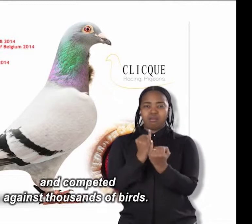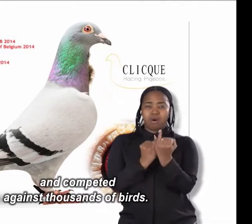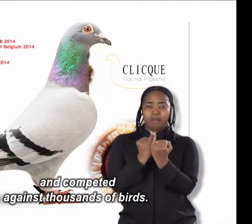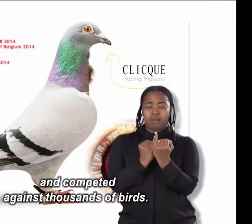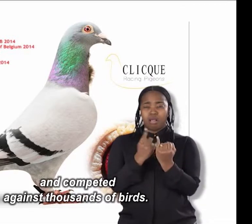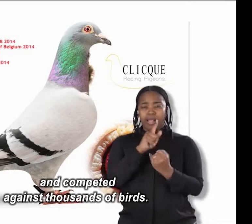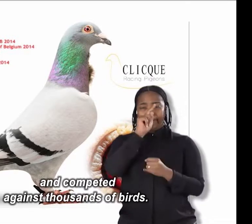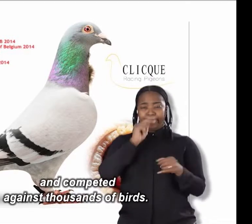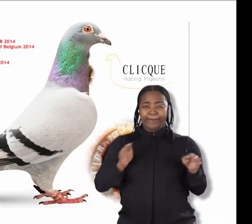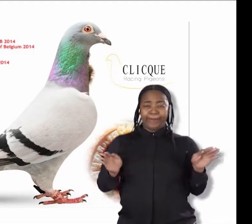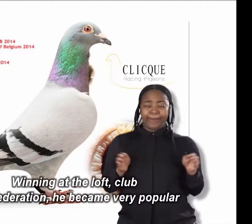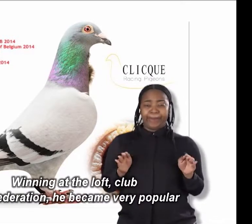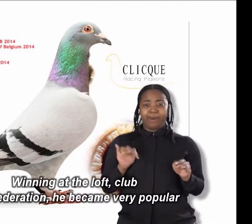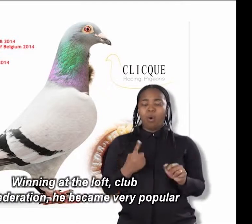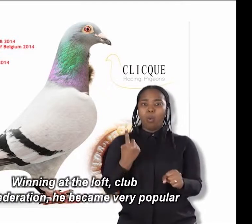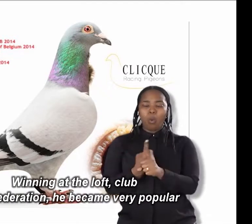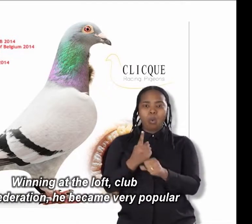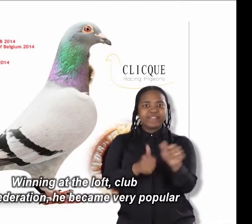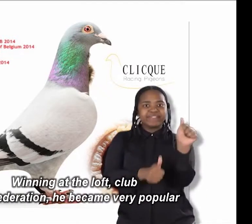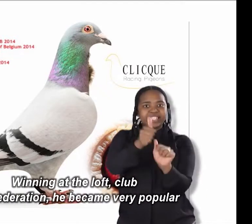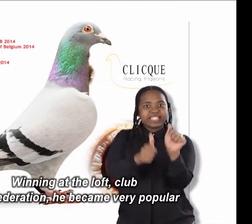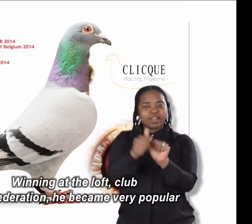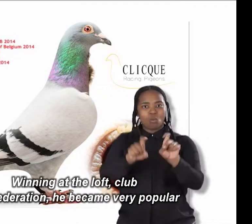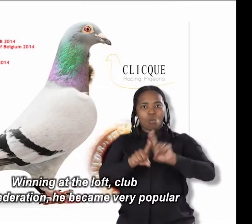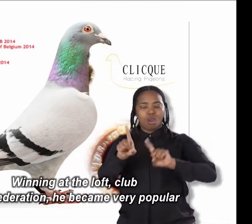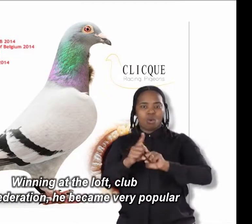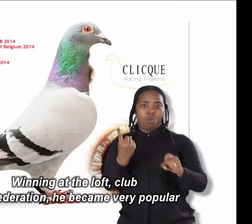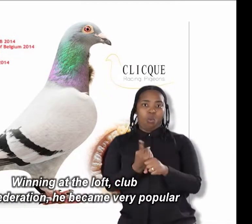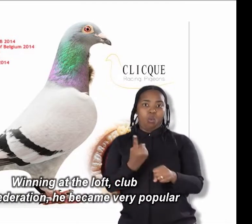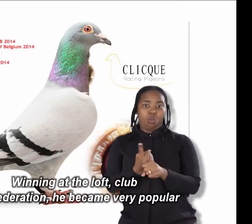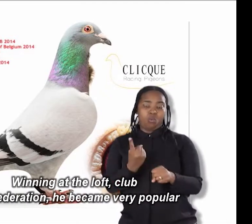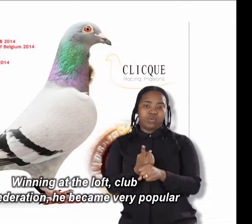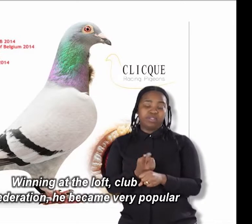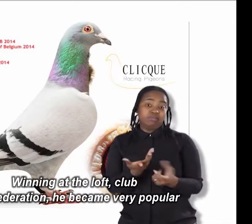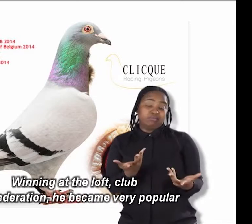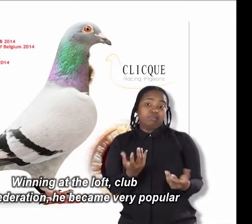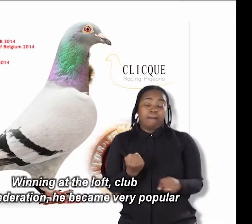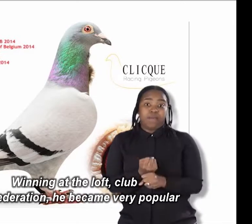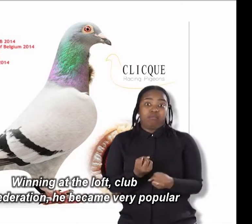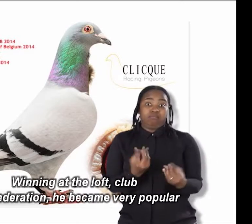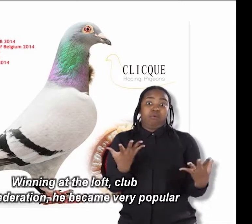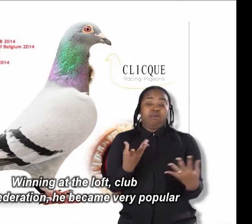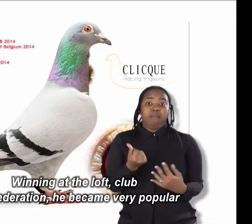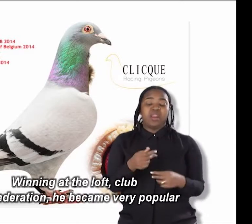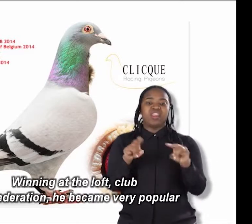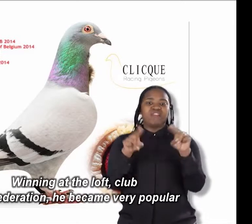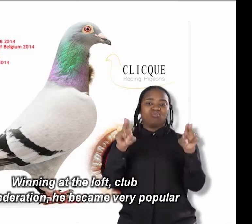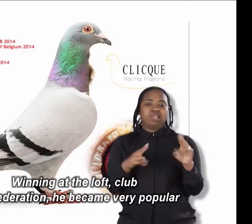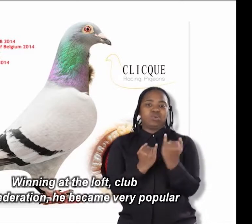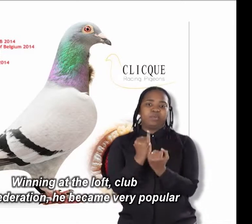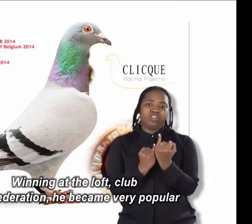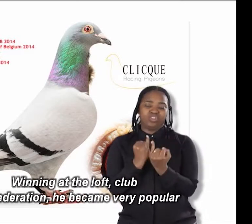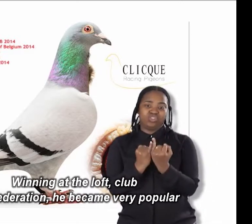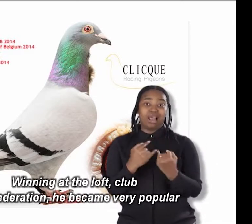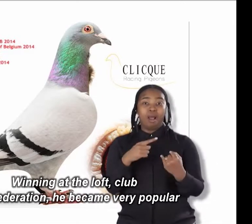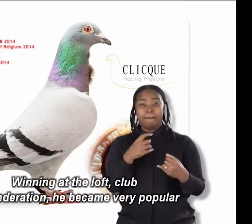of pigeons. So coming first every time back to the loft, and then obviously winning in the loft, winning in the club and the federation, he then became